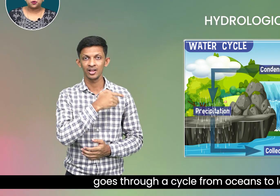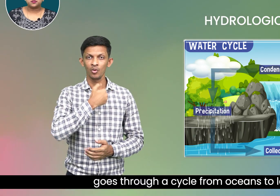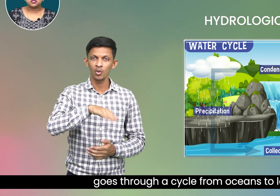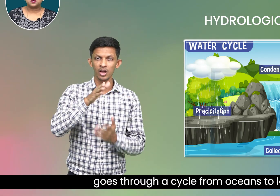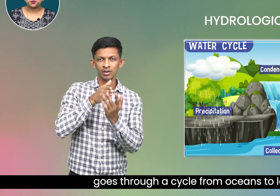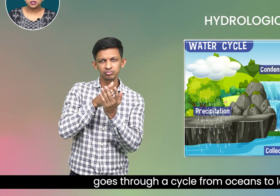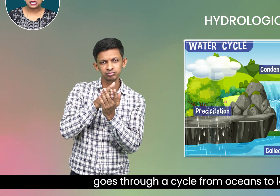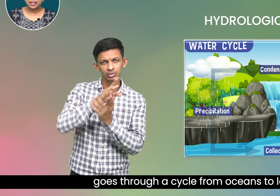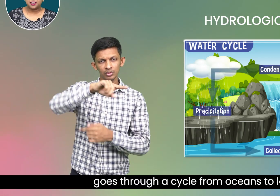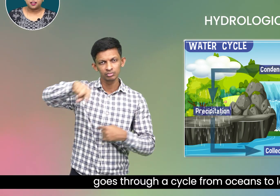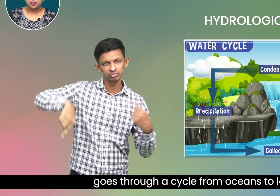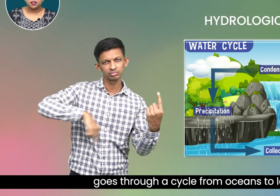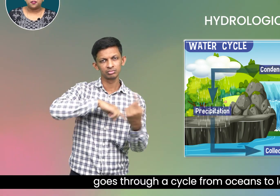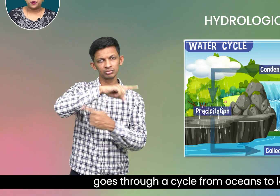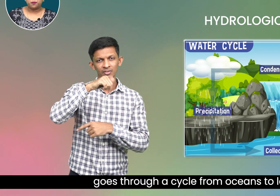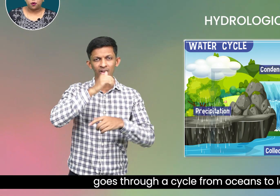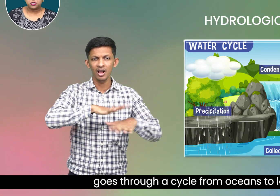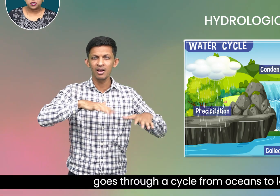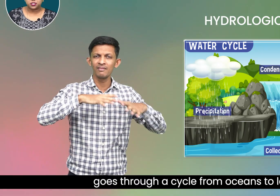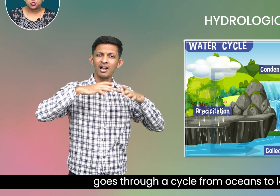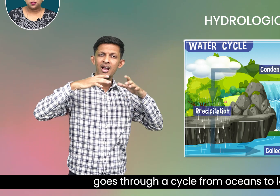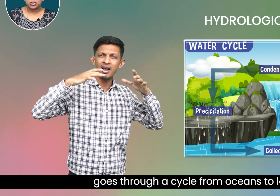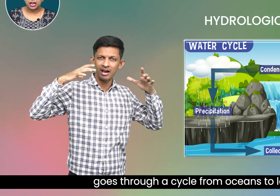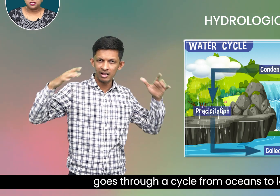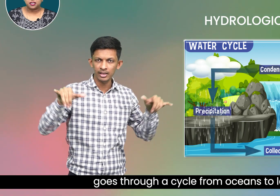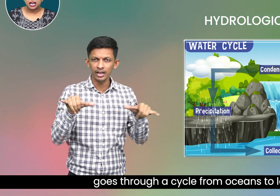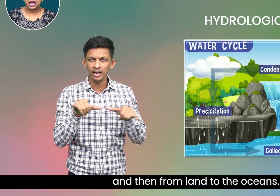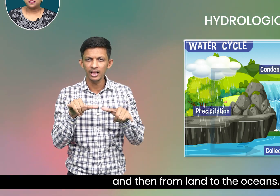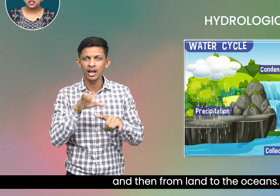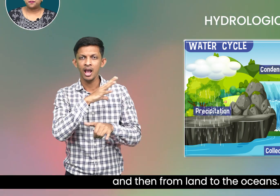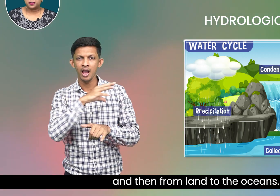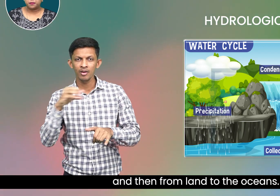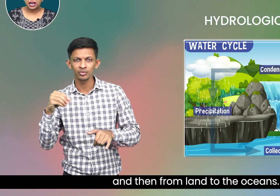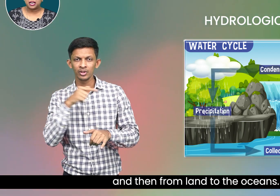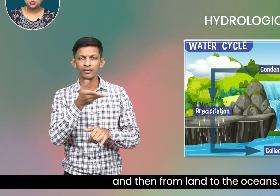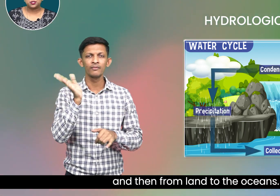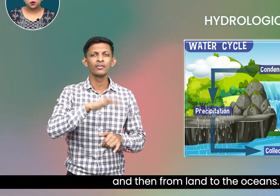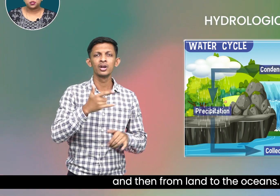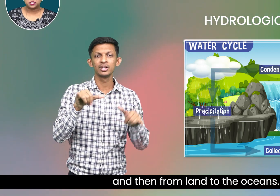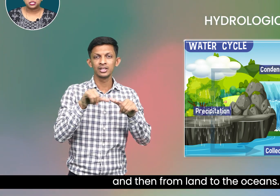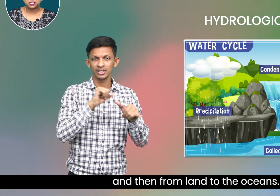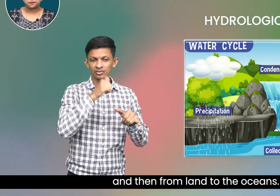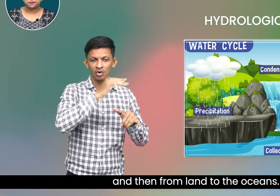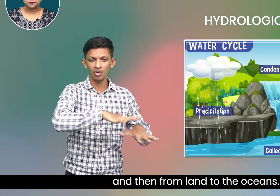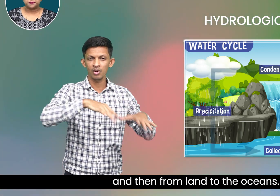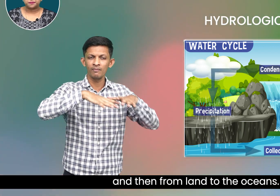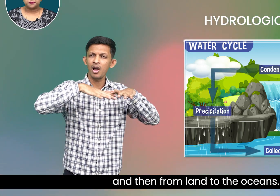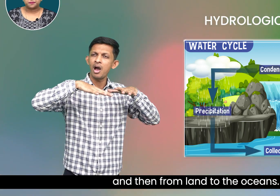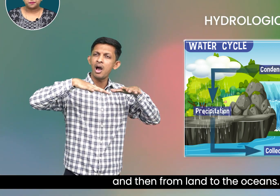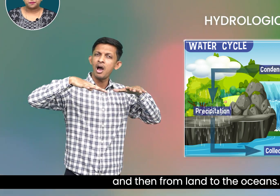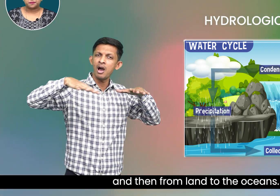Water grows through a cycle from ocean to land and then from land to the oceans.